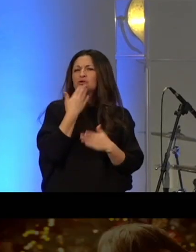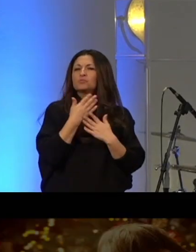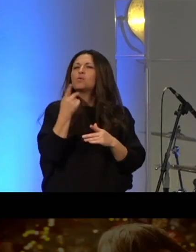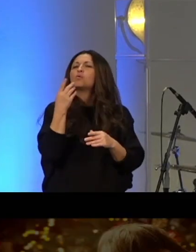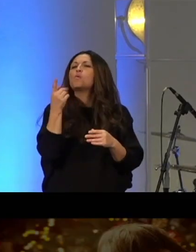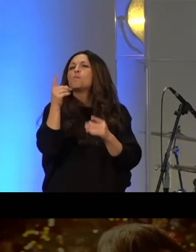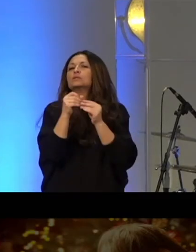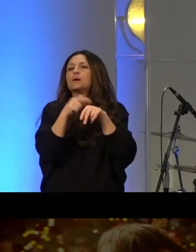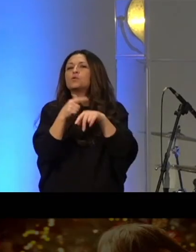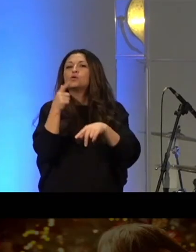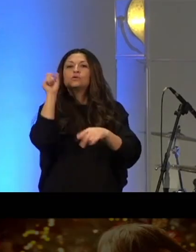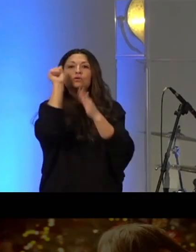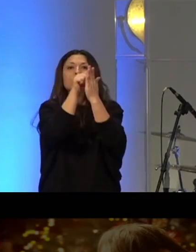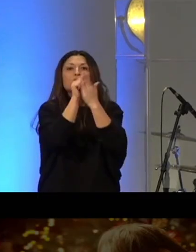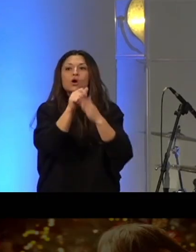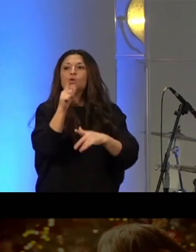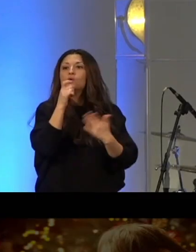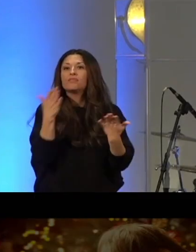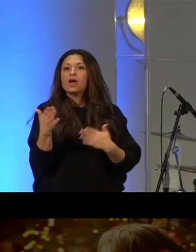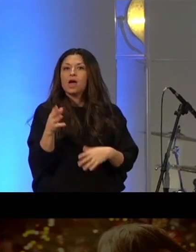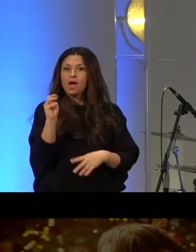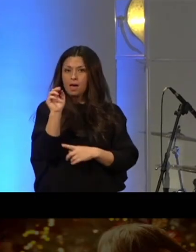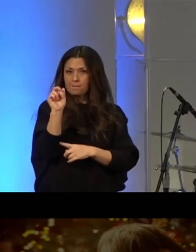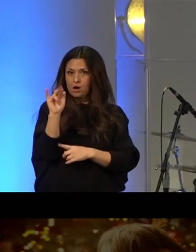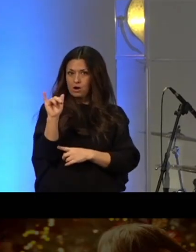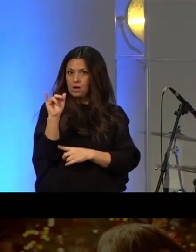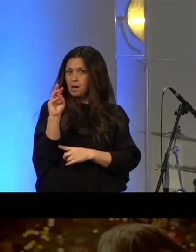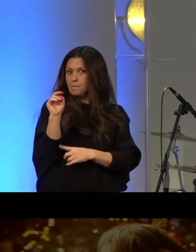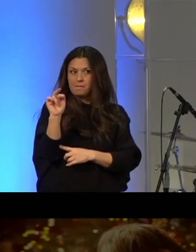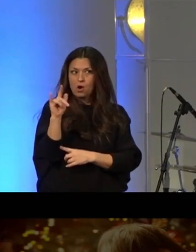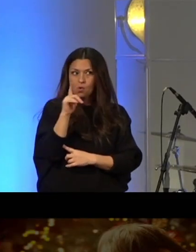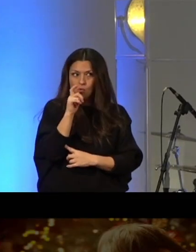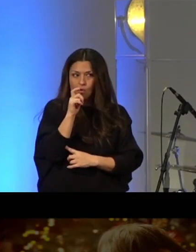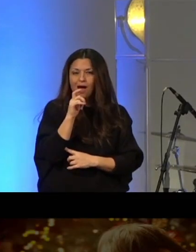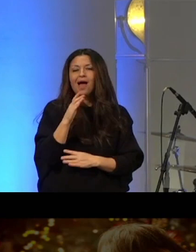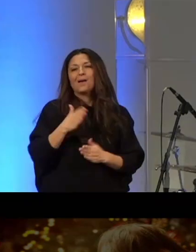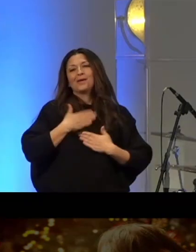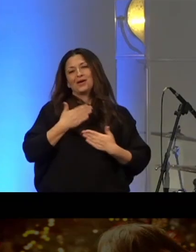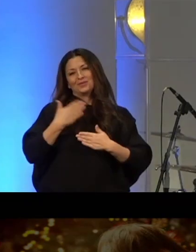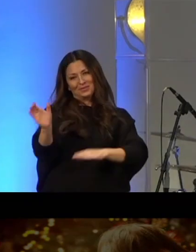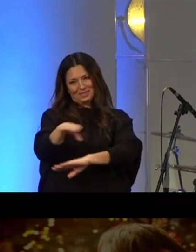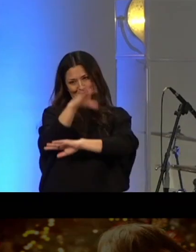knock. Who's there? Mary. Who? Merry Christmas.